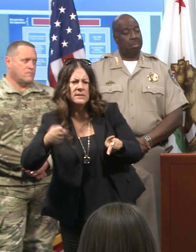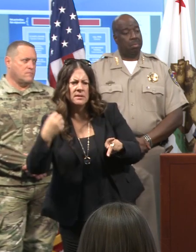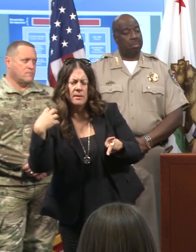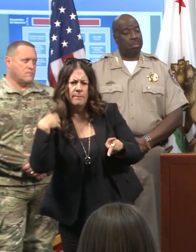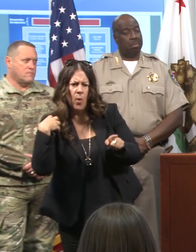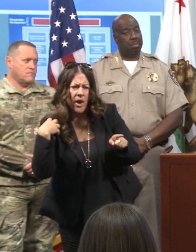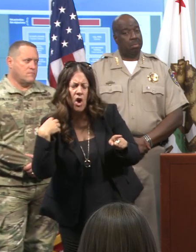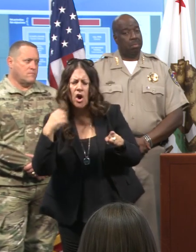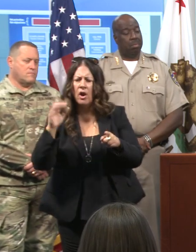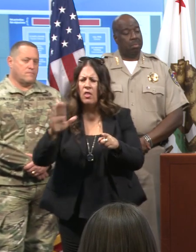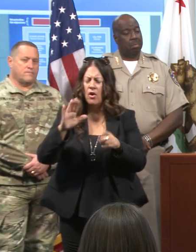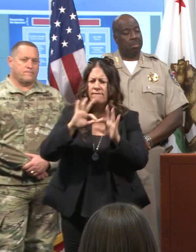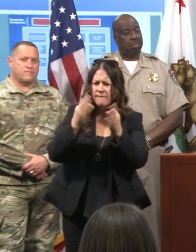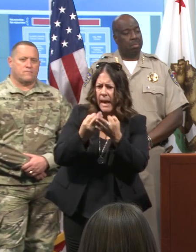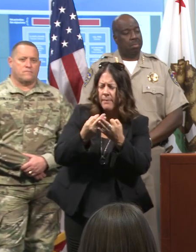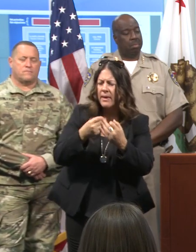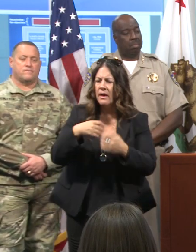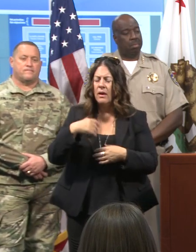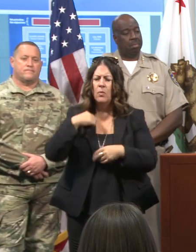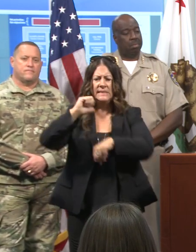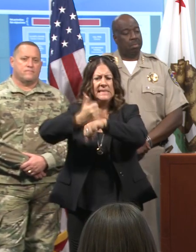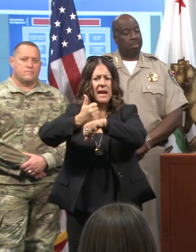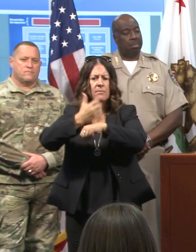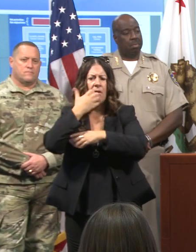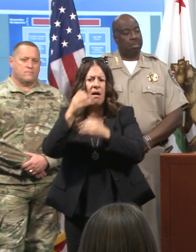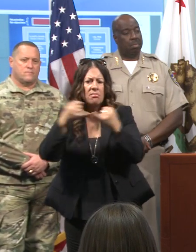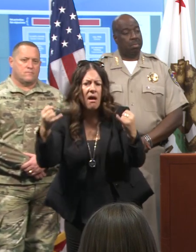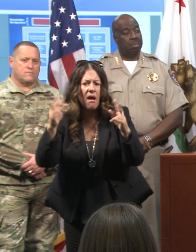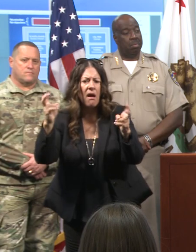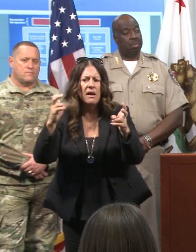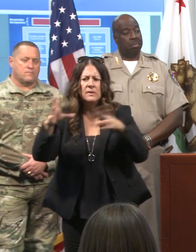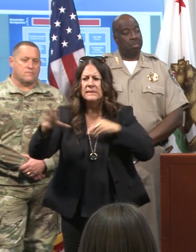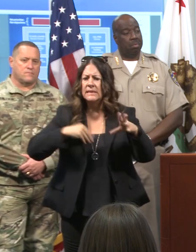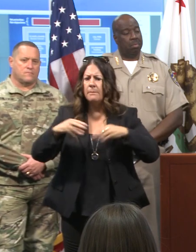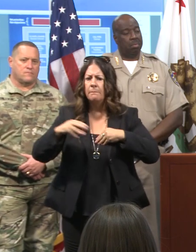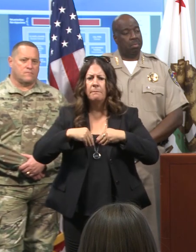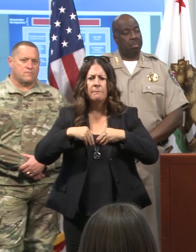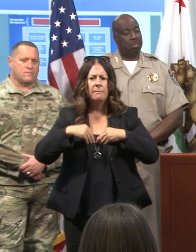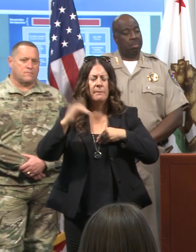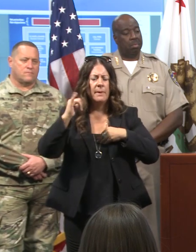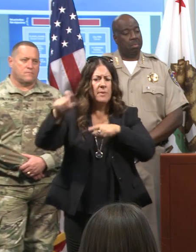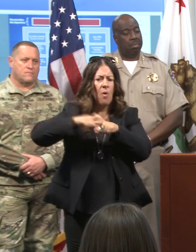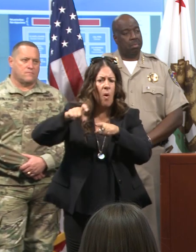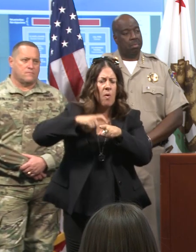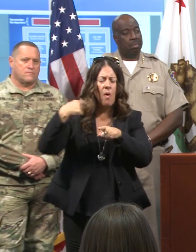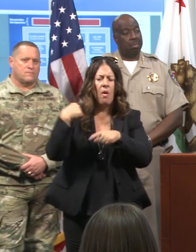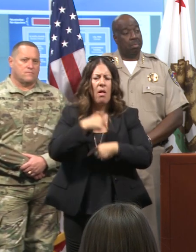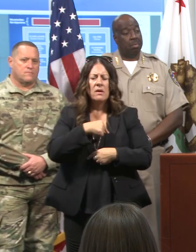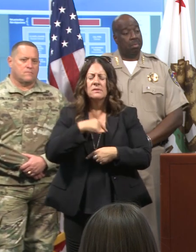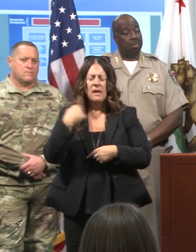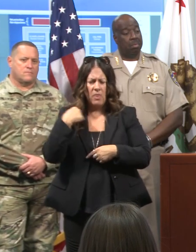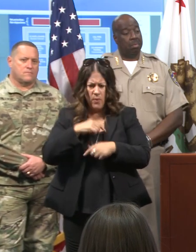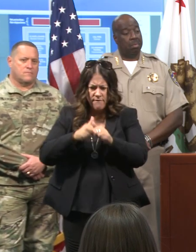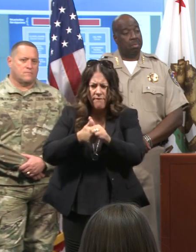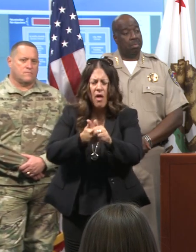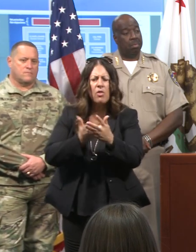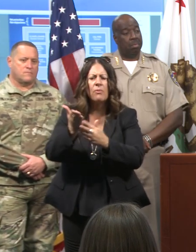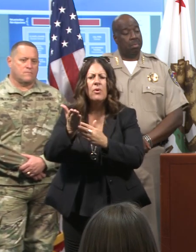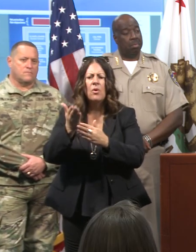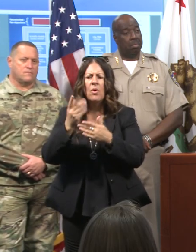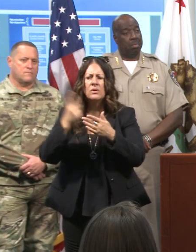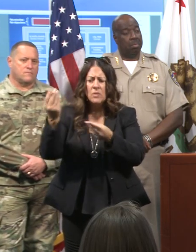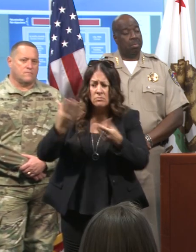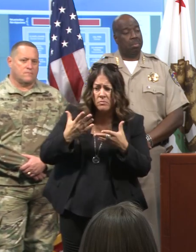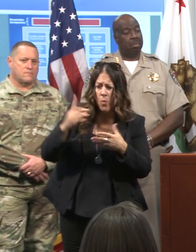missing persons hotlines that are taking calls, and then we follow up on every one of those leads. And then we're doing ground truthing to